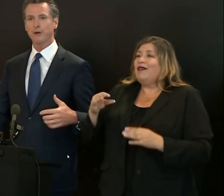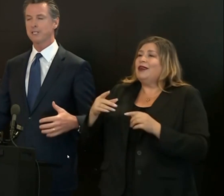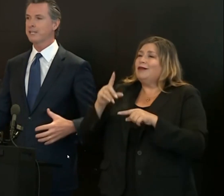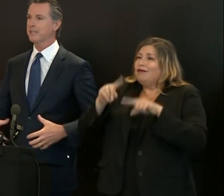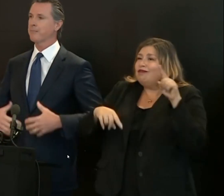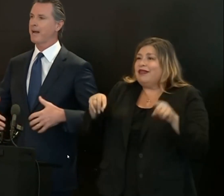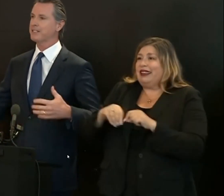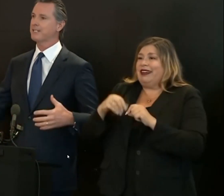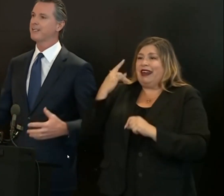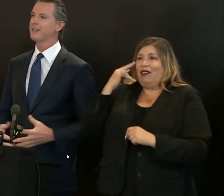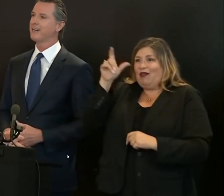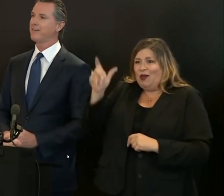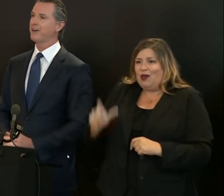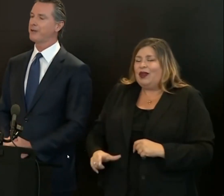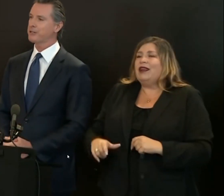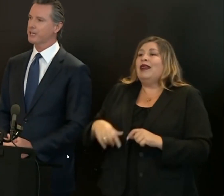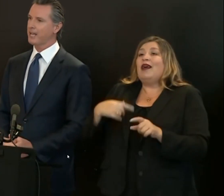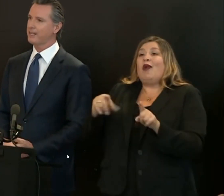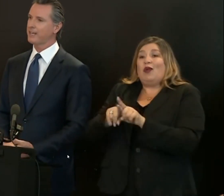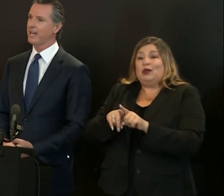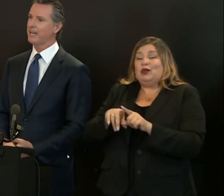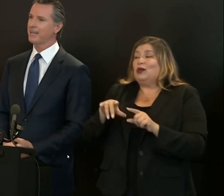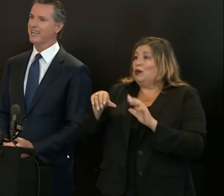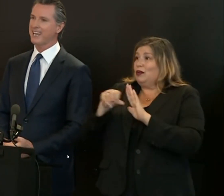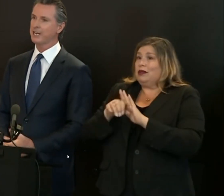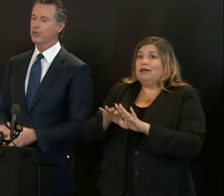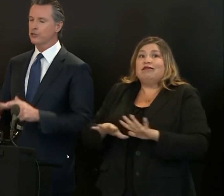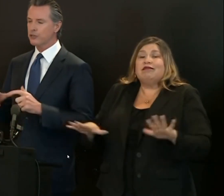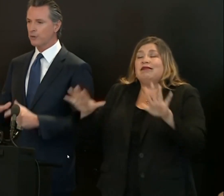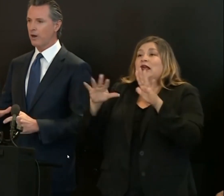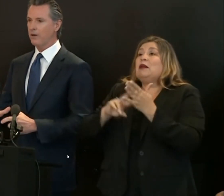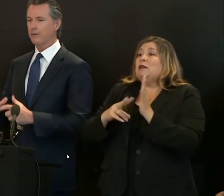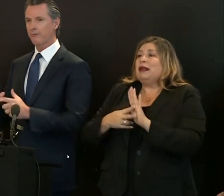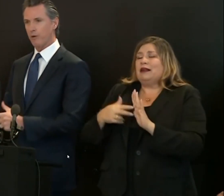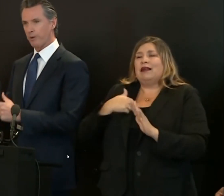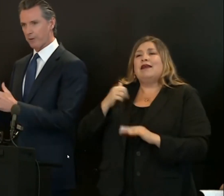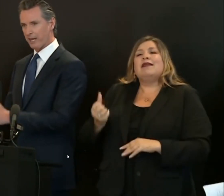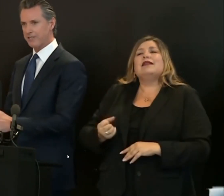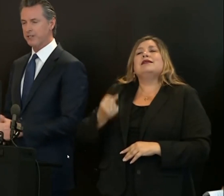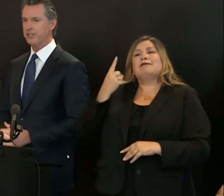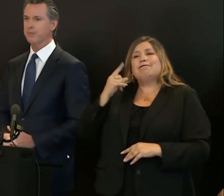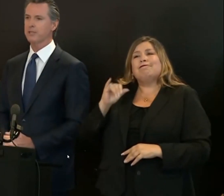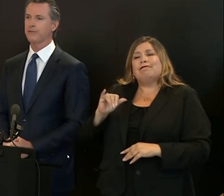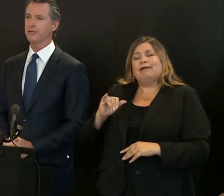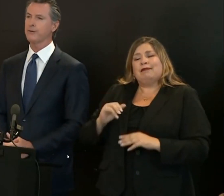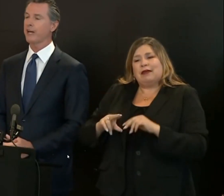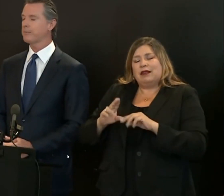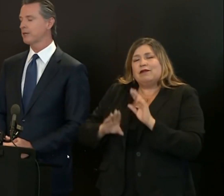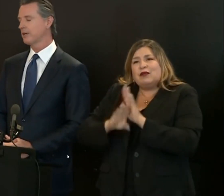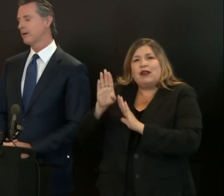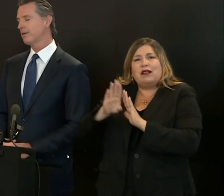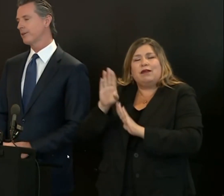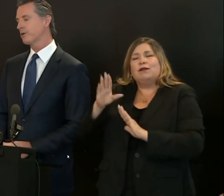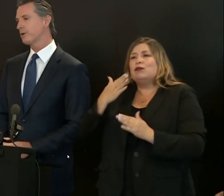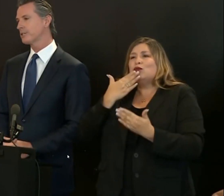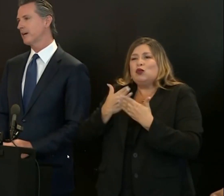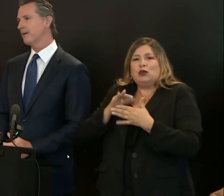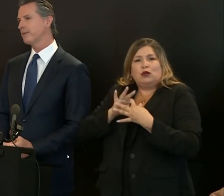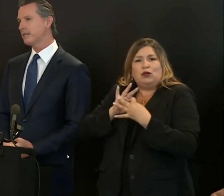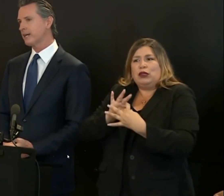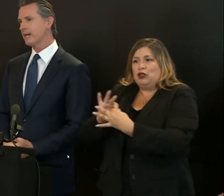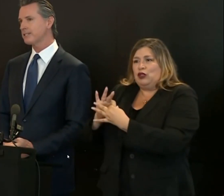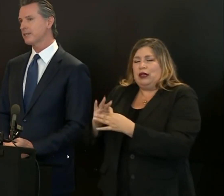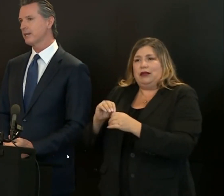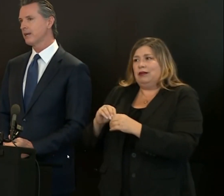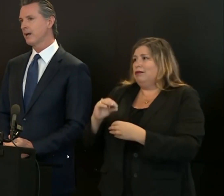also affords us a capacity of understanding and, again, strong formal relationships that have been developed over the course